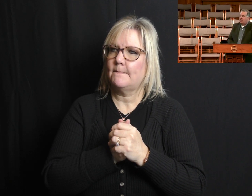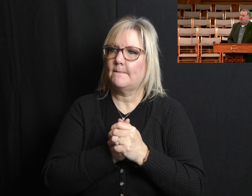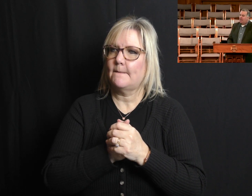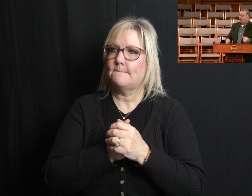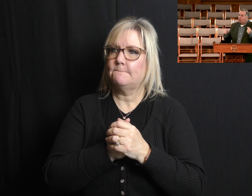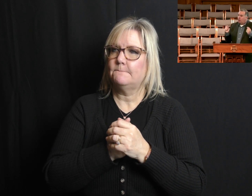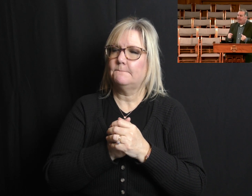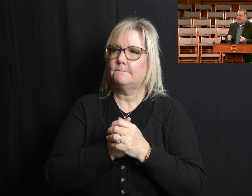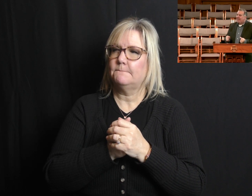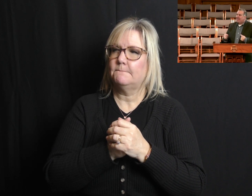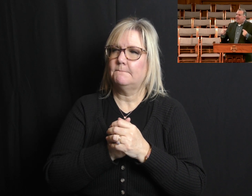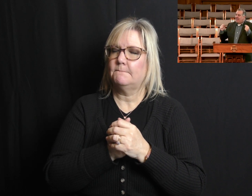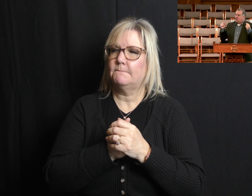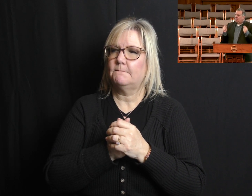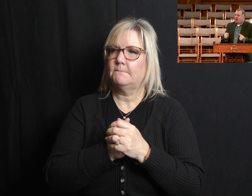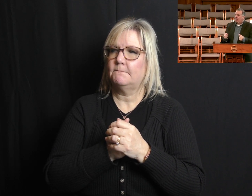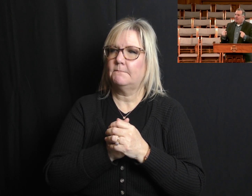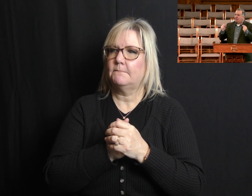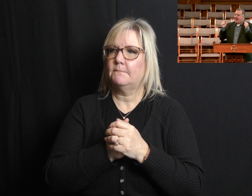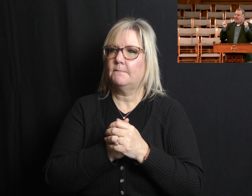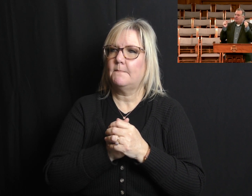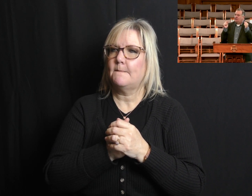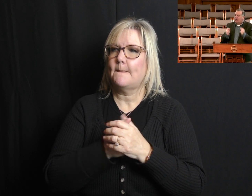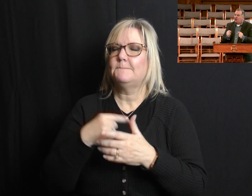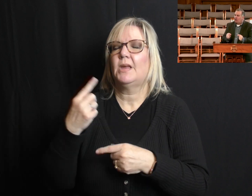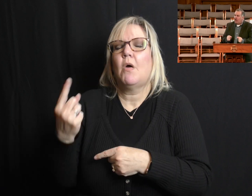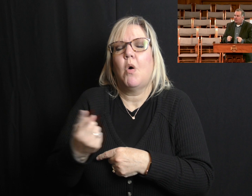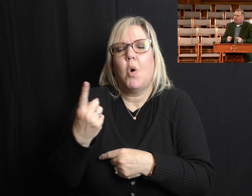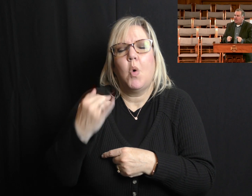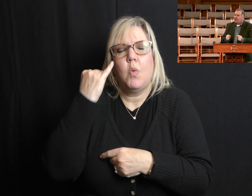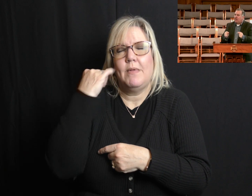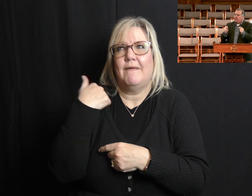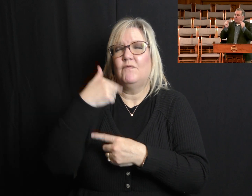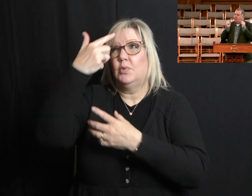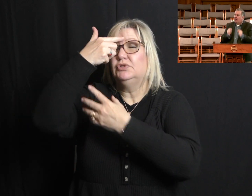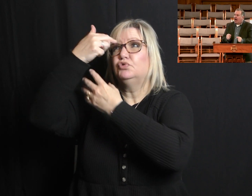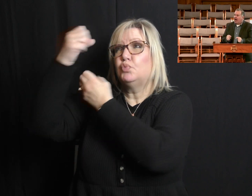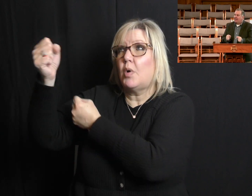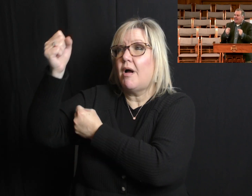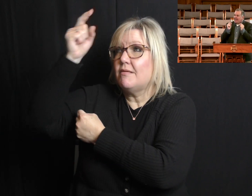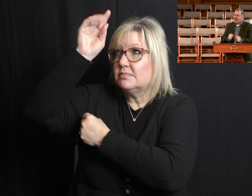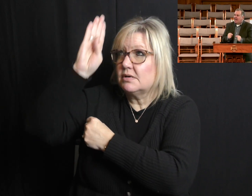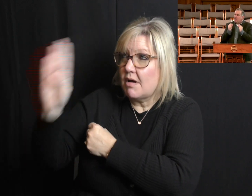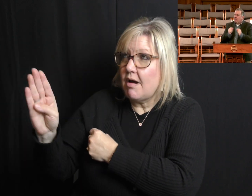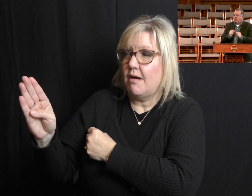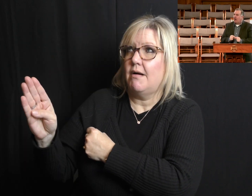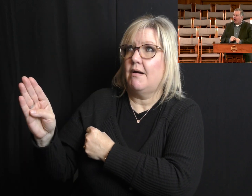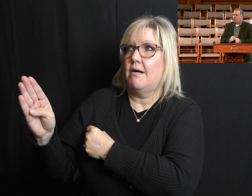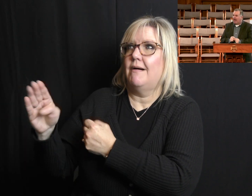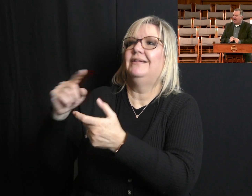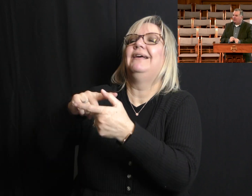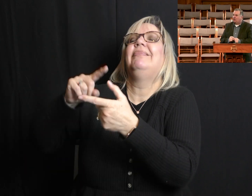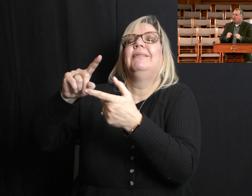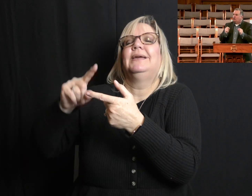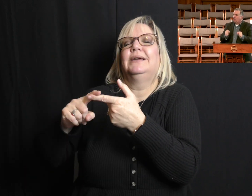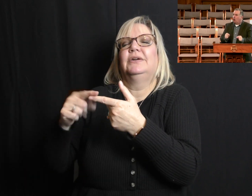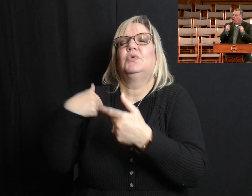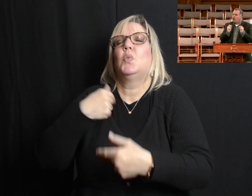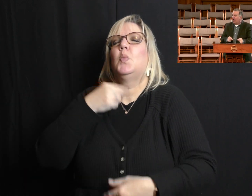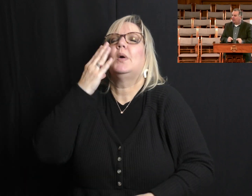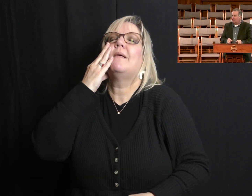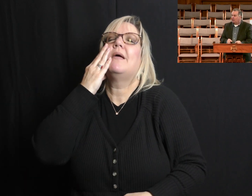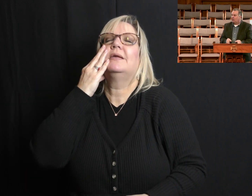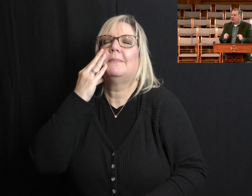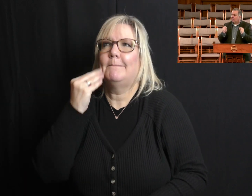faith that we experience a generosity from God in and through our lives